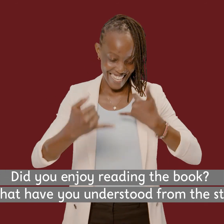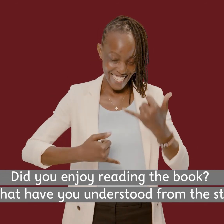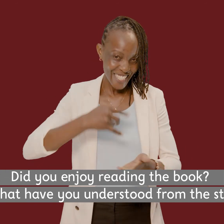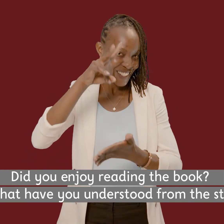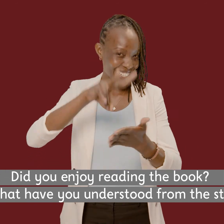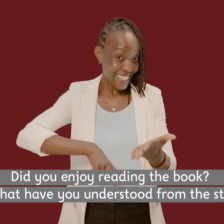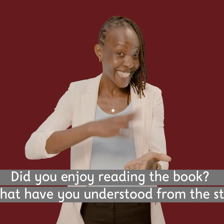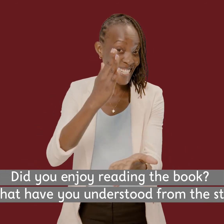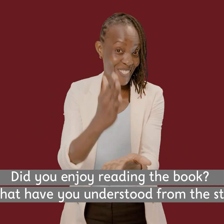Did you enjoy reading the book?